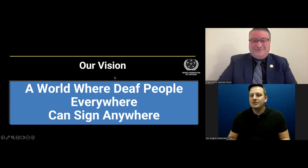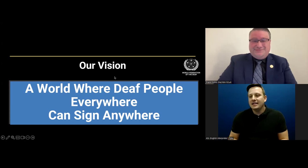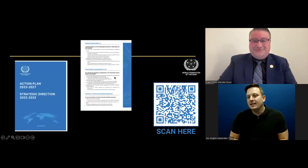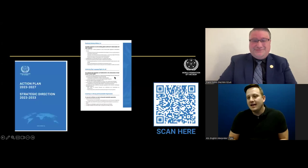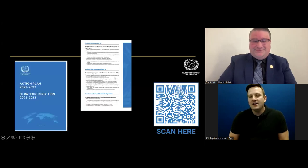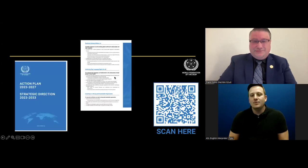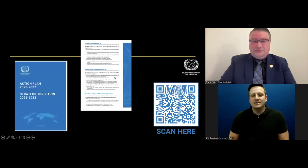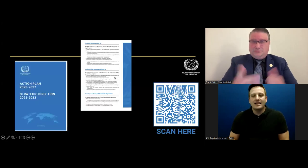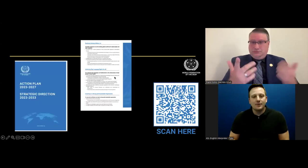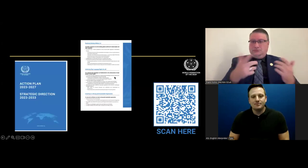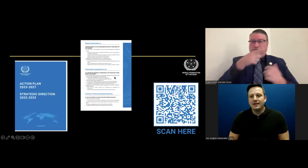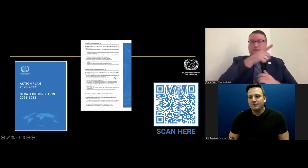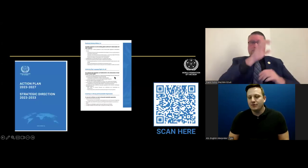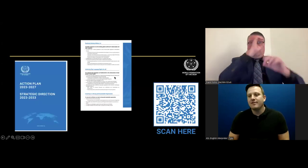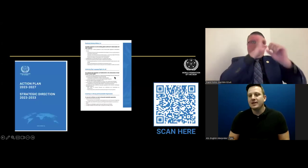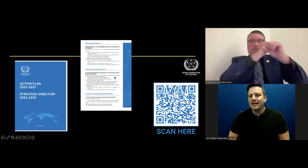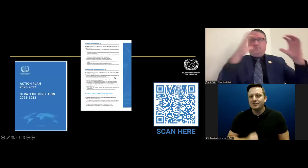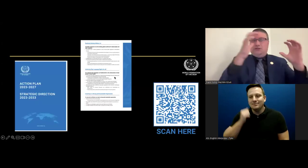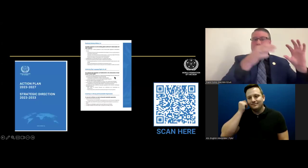daily life with sign language being their mode of communication.